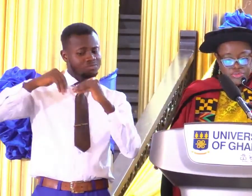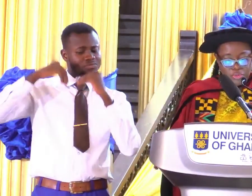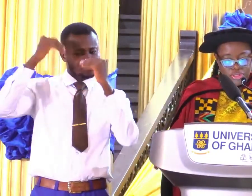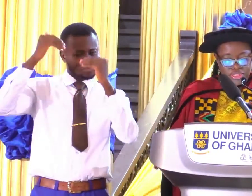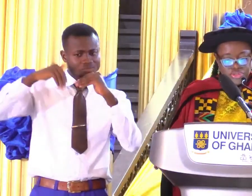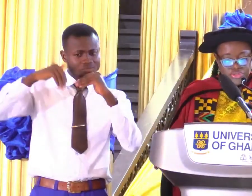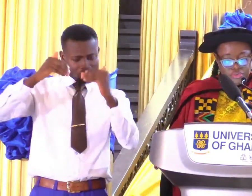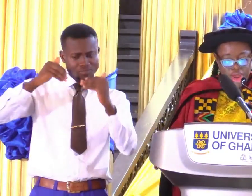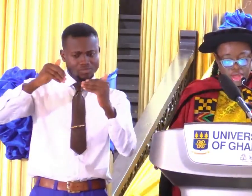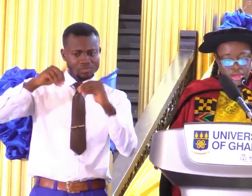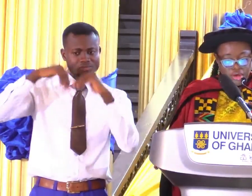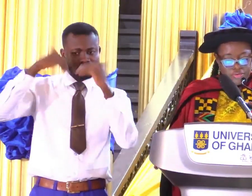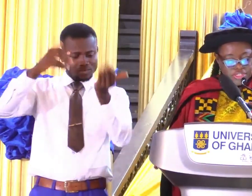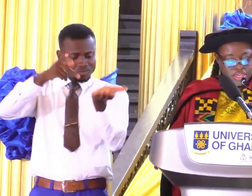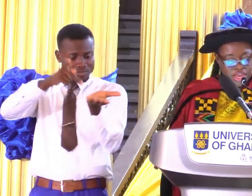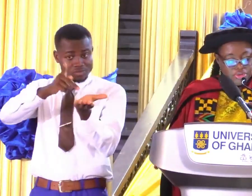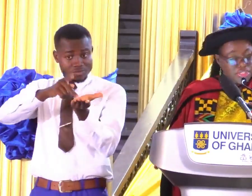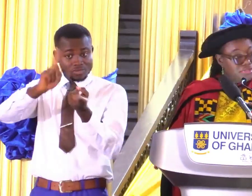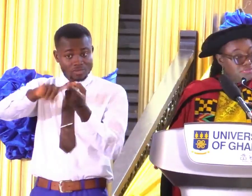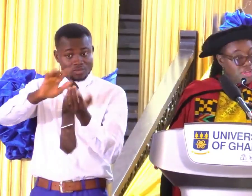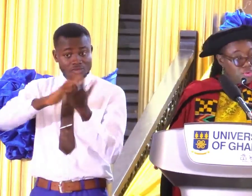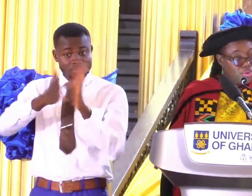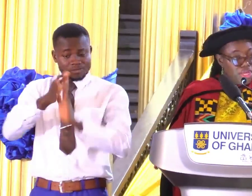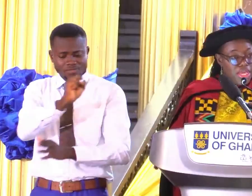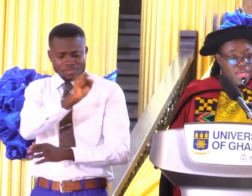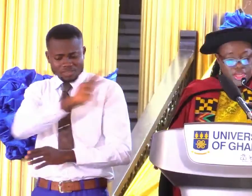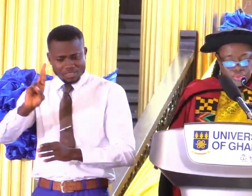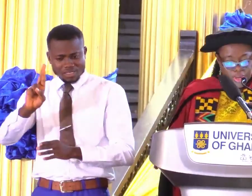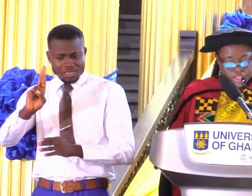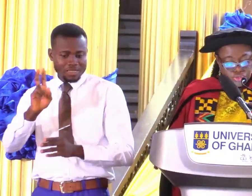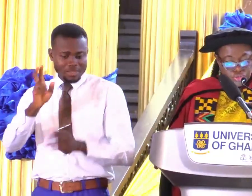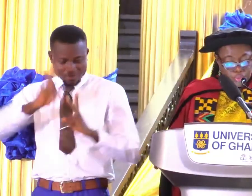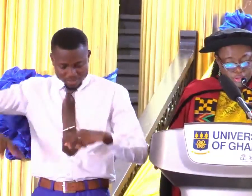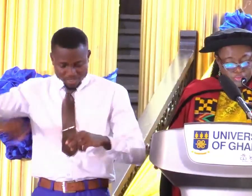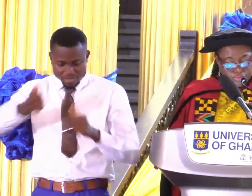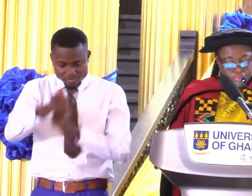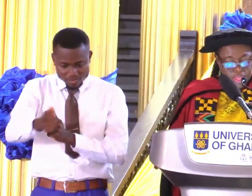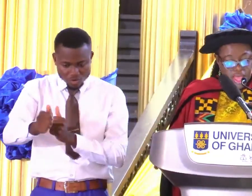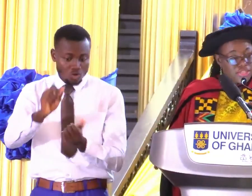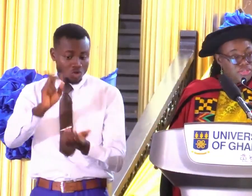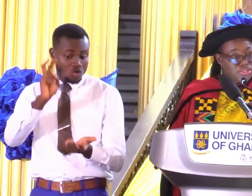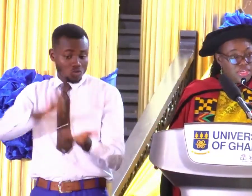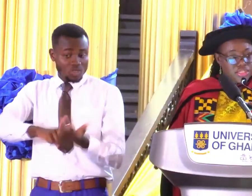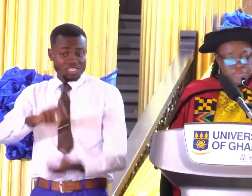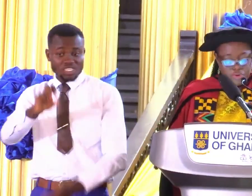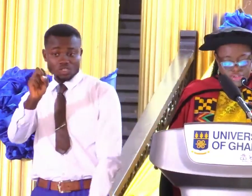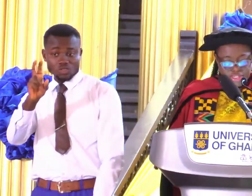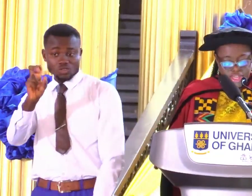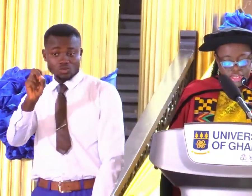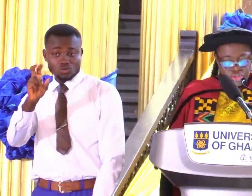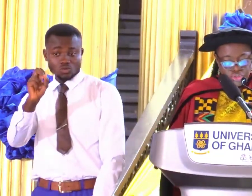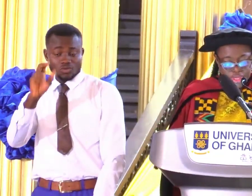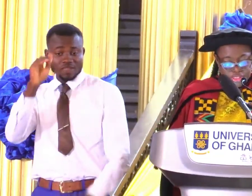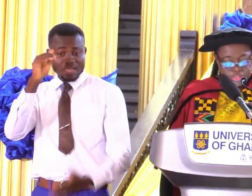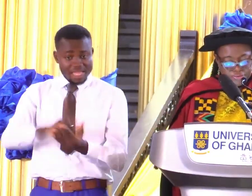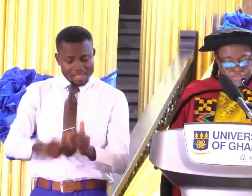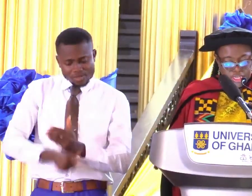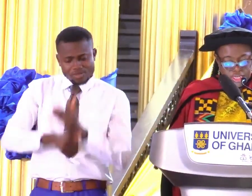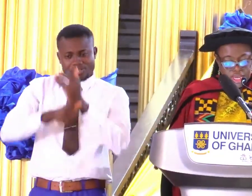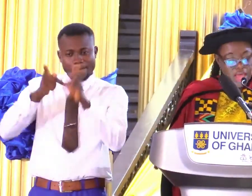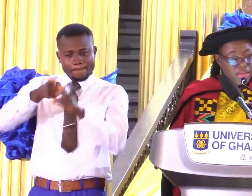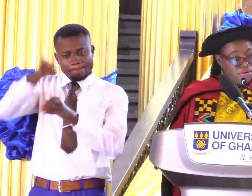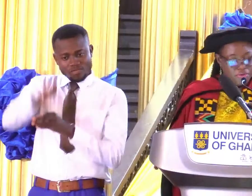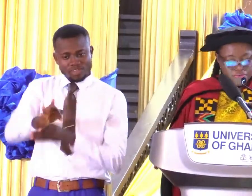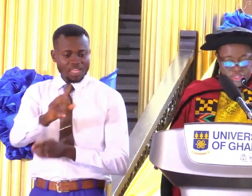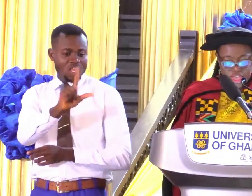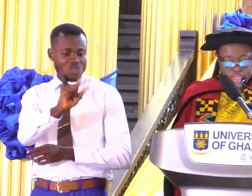promoted to the rank of senior research fellow in 2012 Associate Professor in 2015,